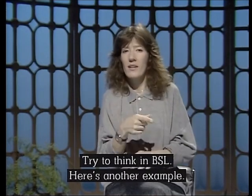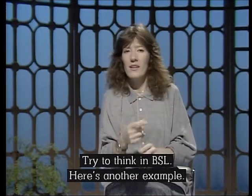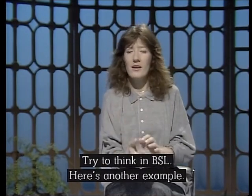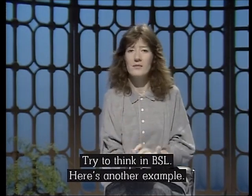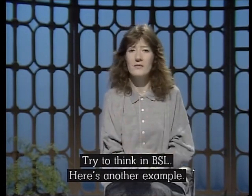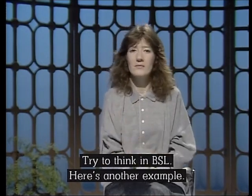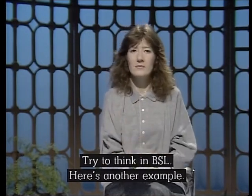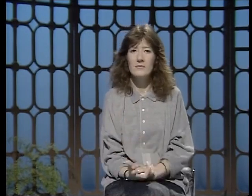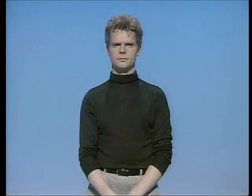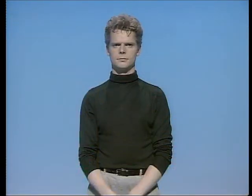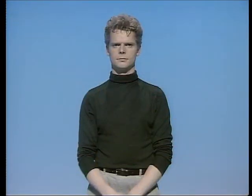Here's another example.